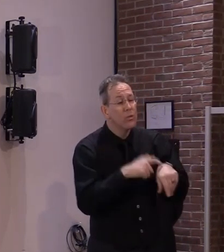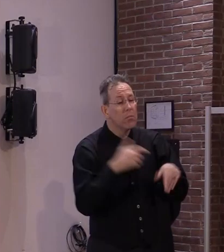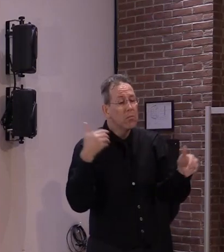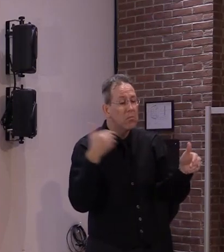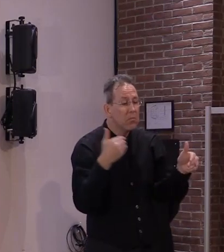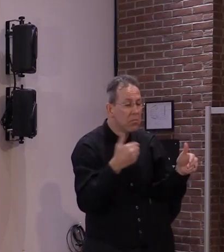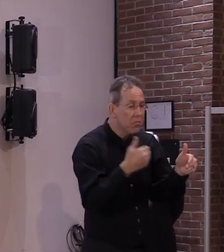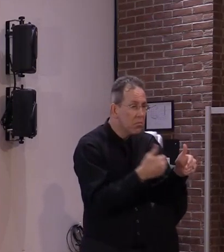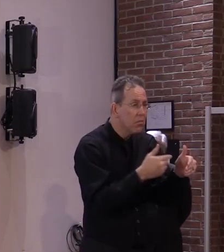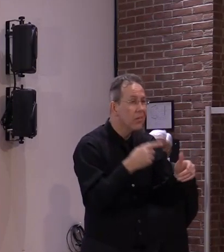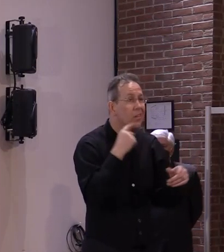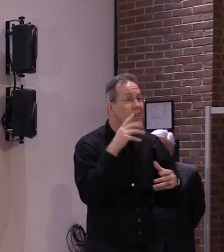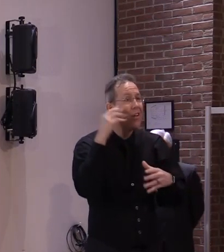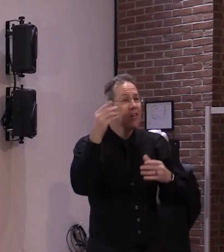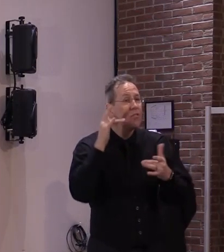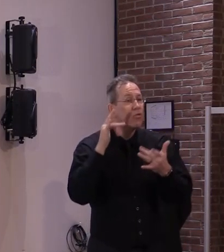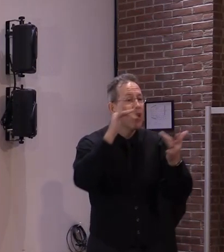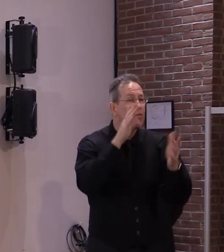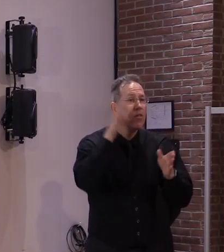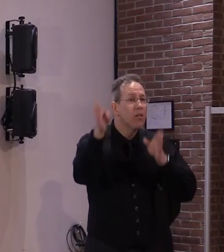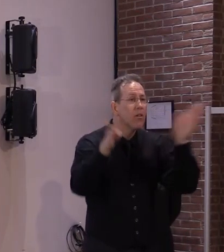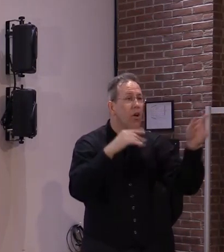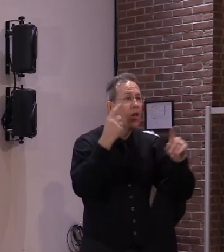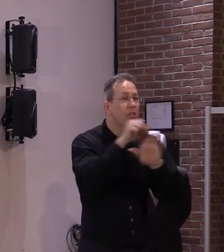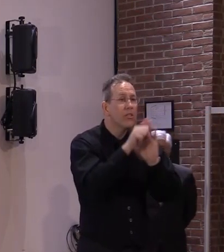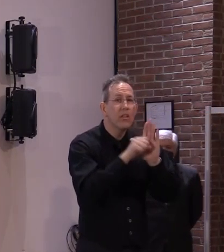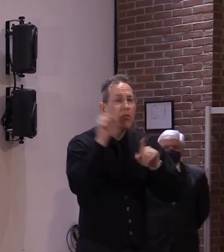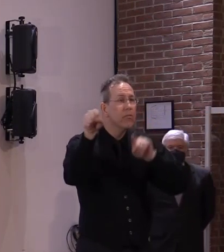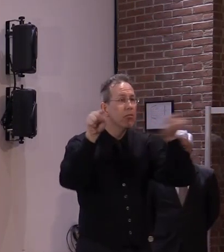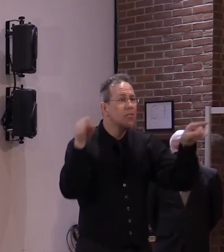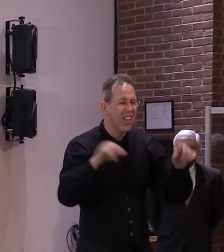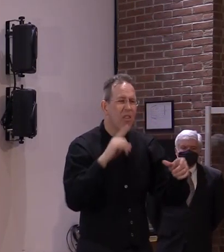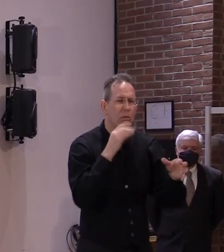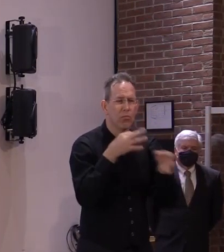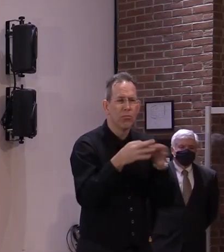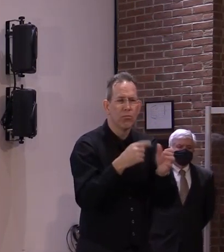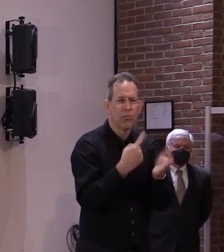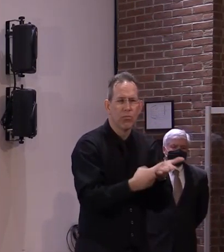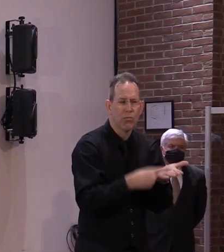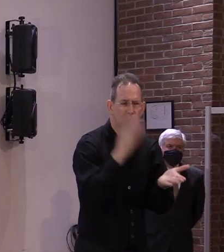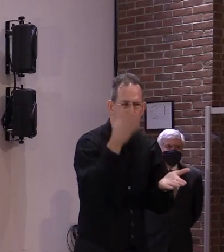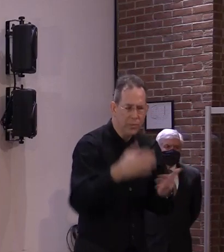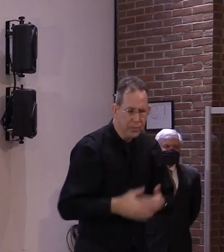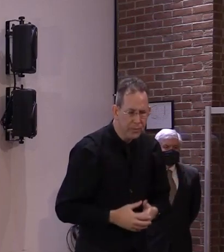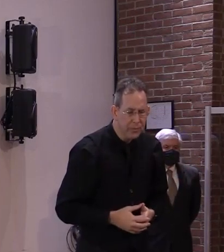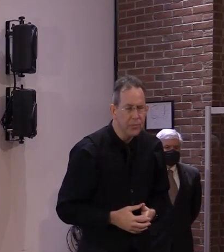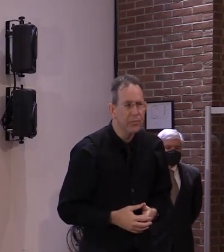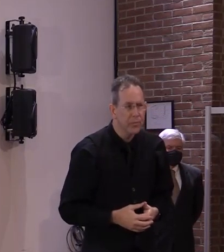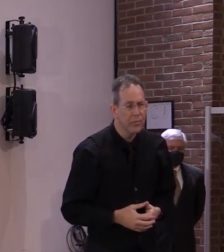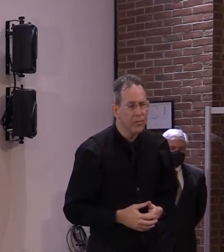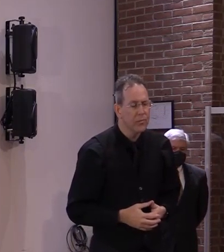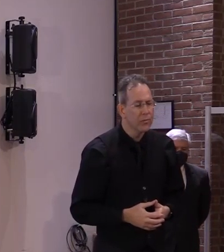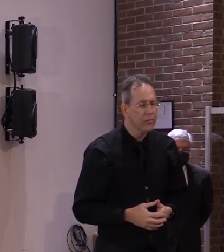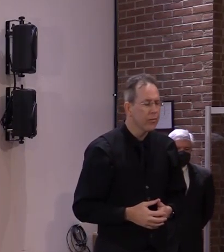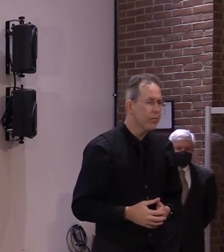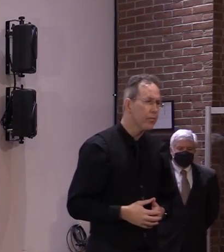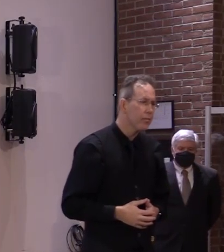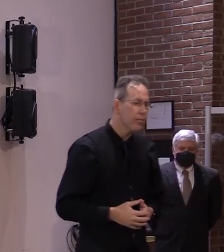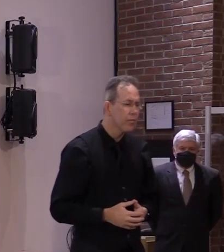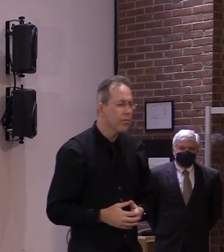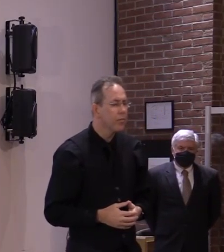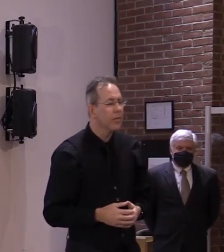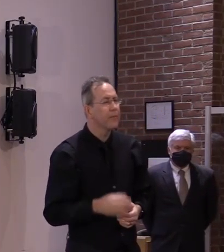that needs to be resolved to formally enact this, and the goal of travel without need to quarantine upon return or